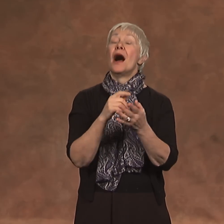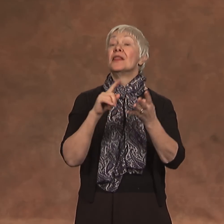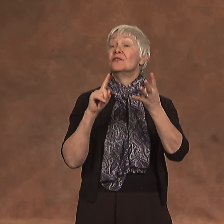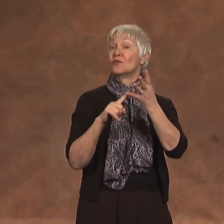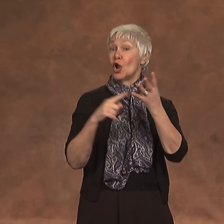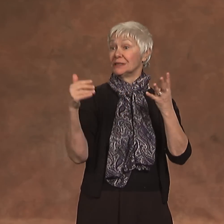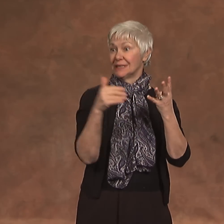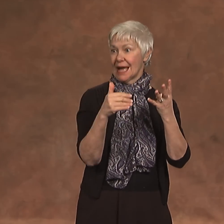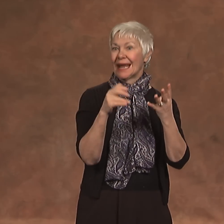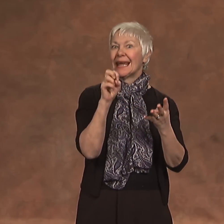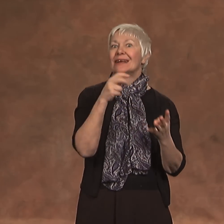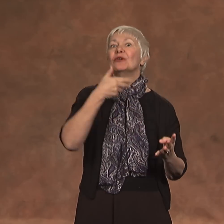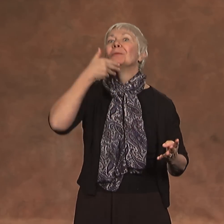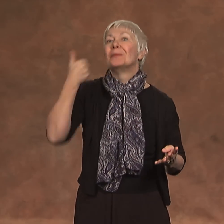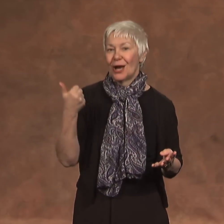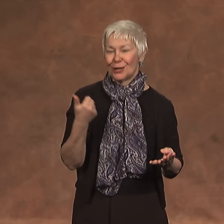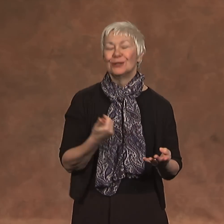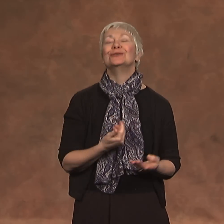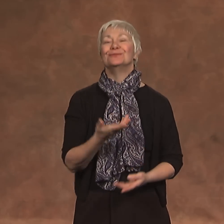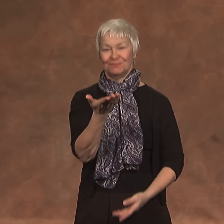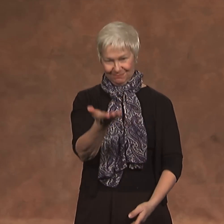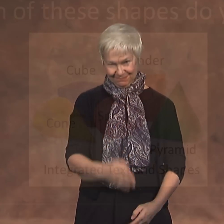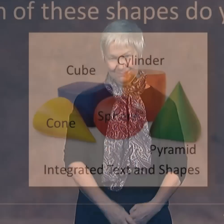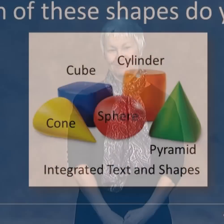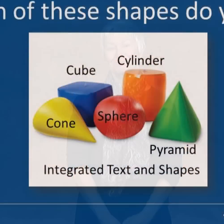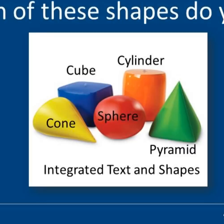The fourth slide is even better.